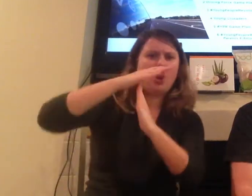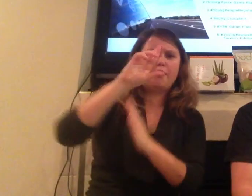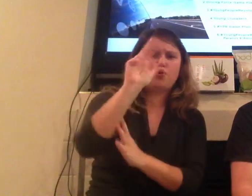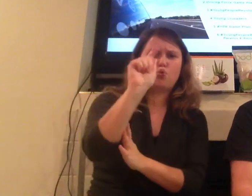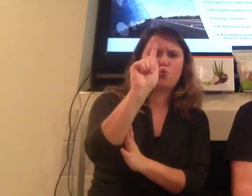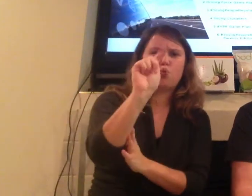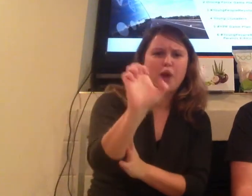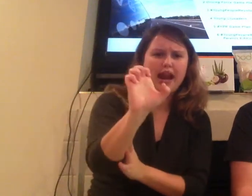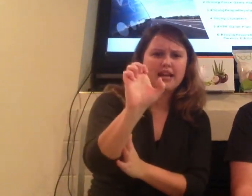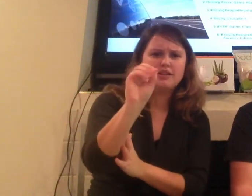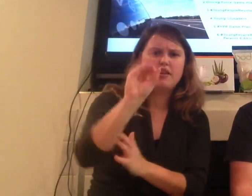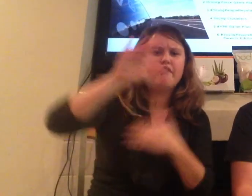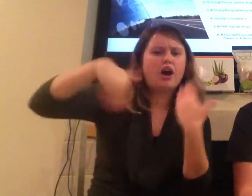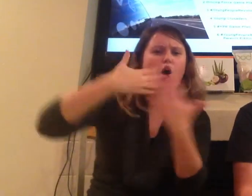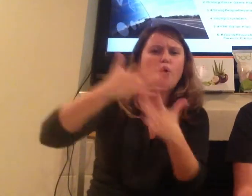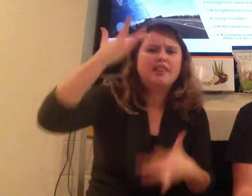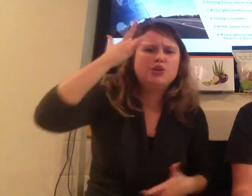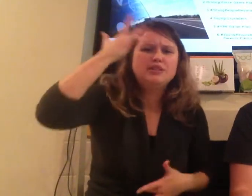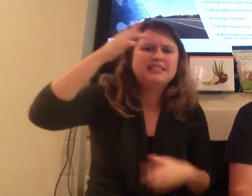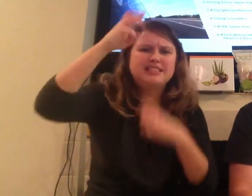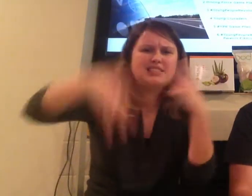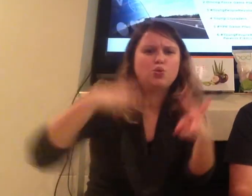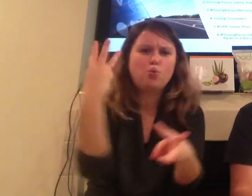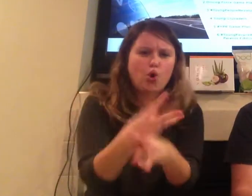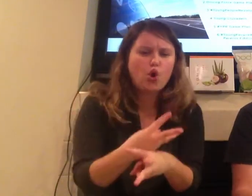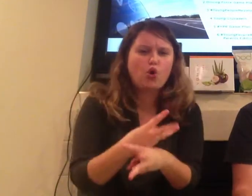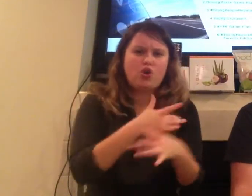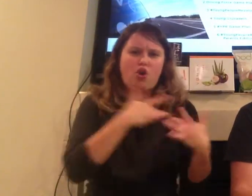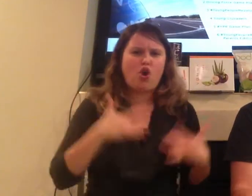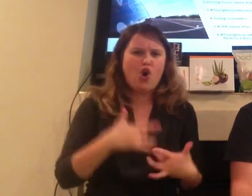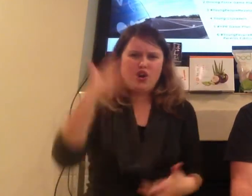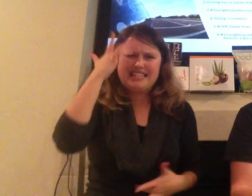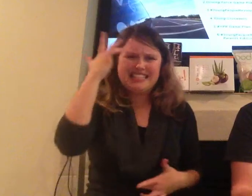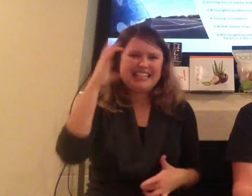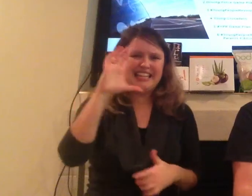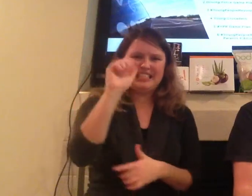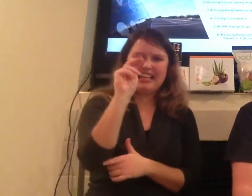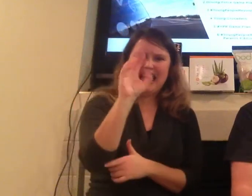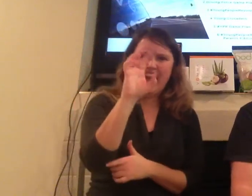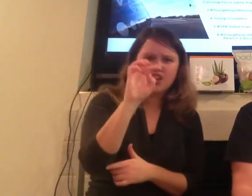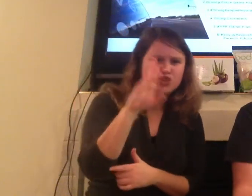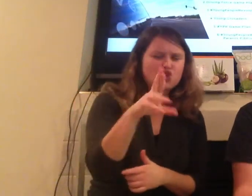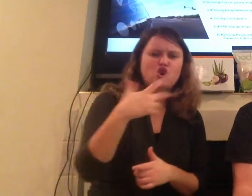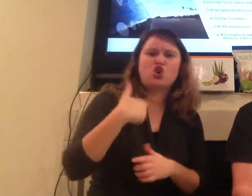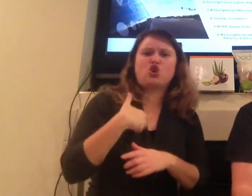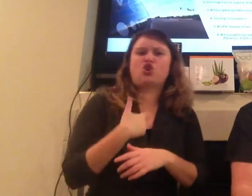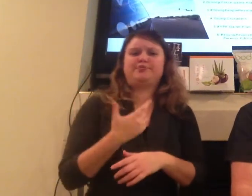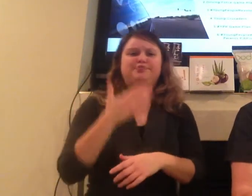illness in the world. Whether that be heart disease, cancer,